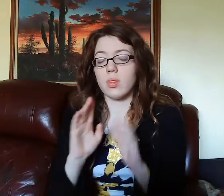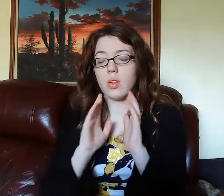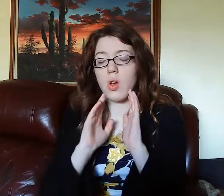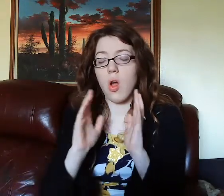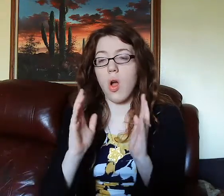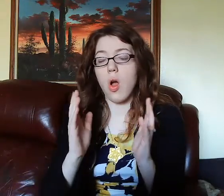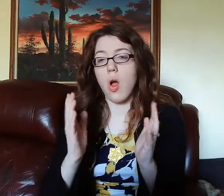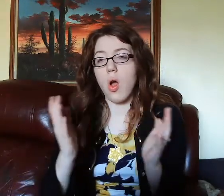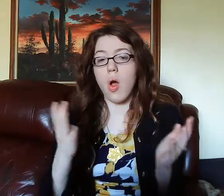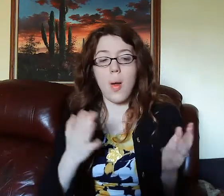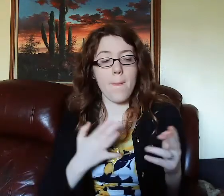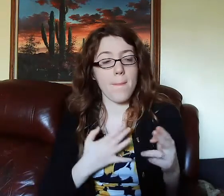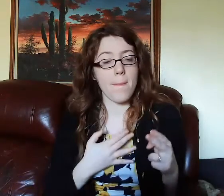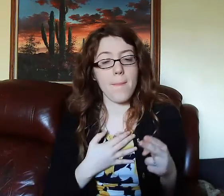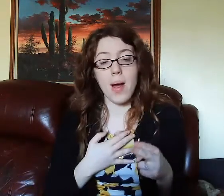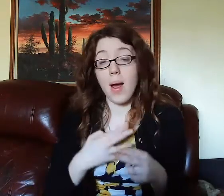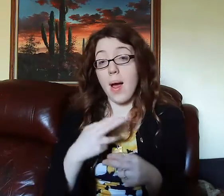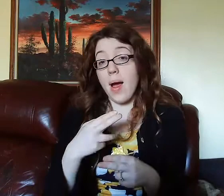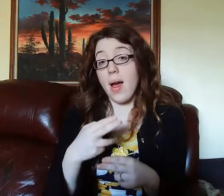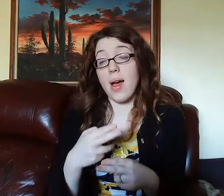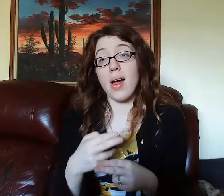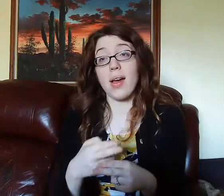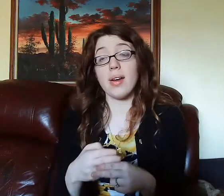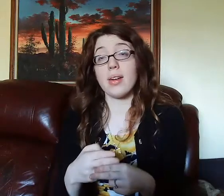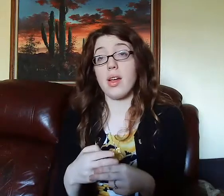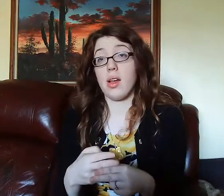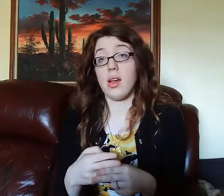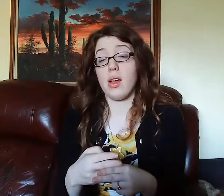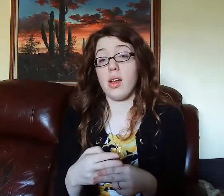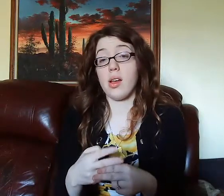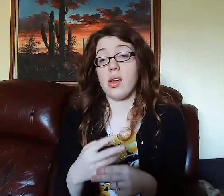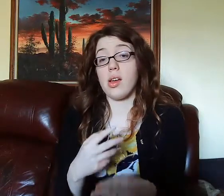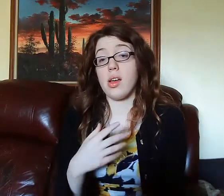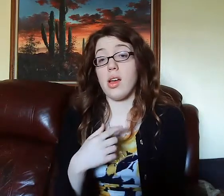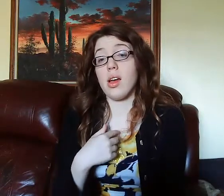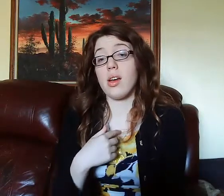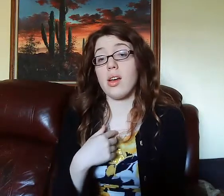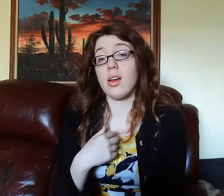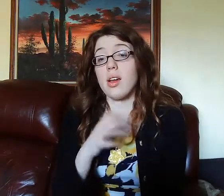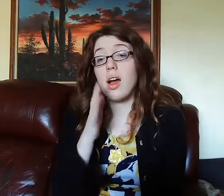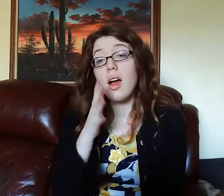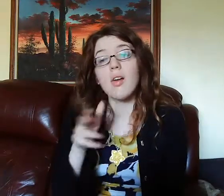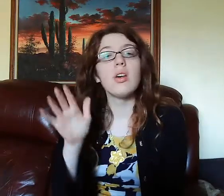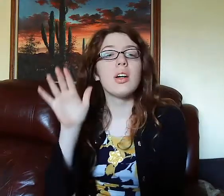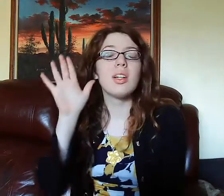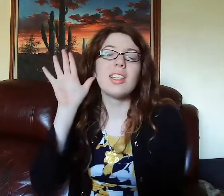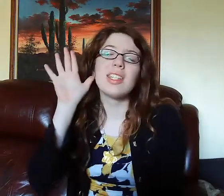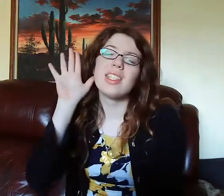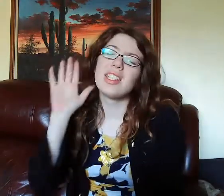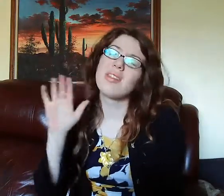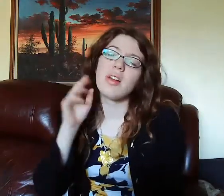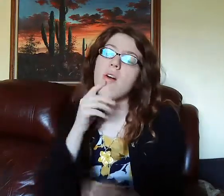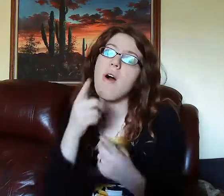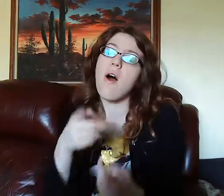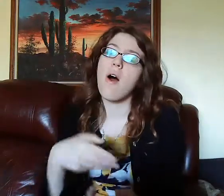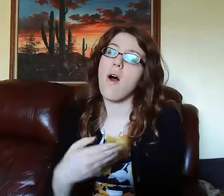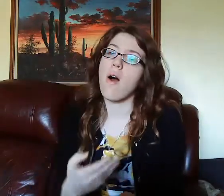Call my name and I will answer all Call